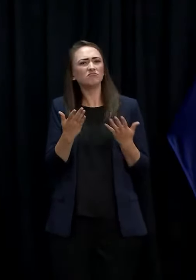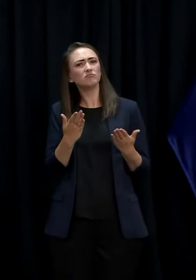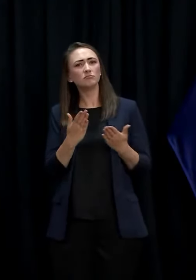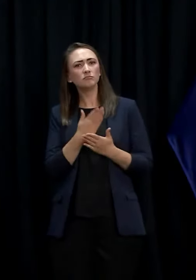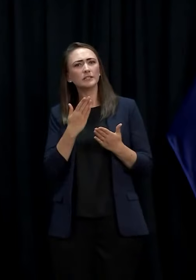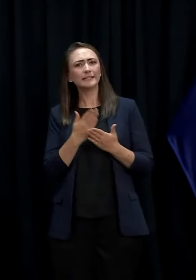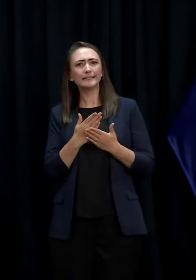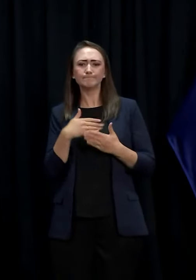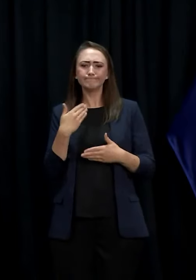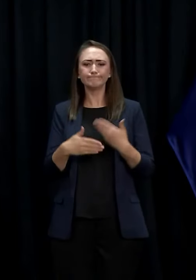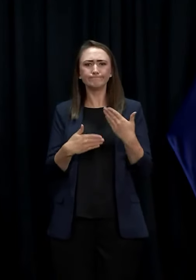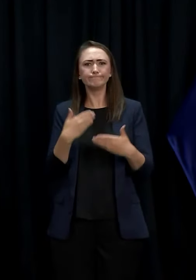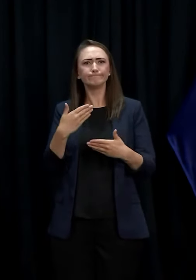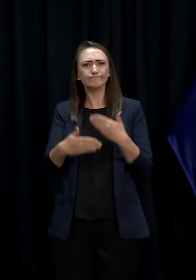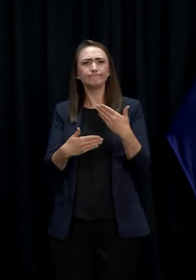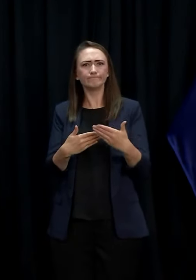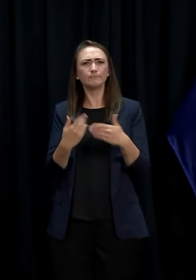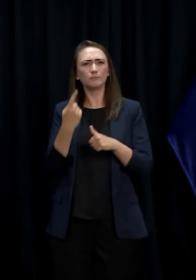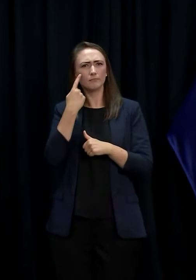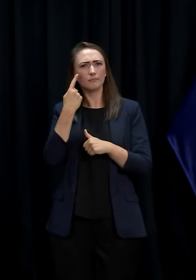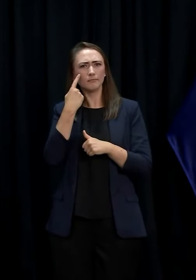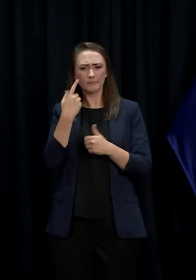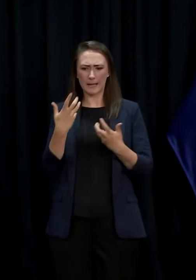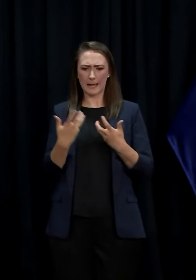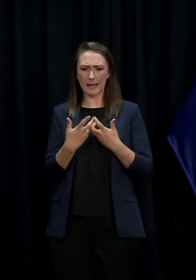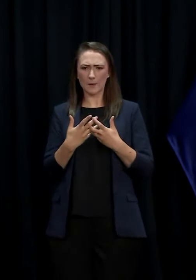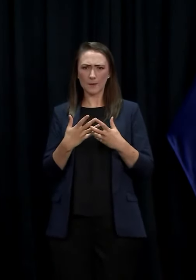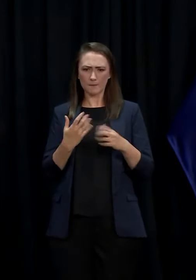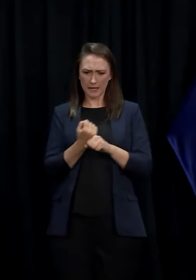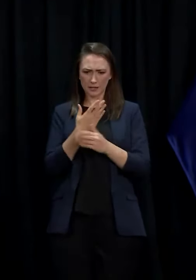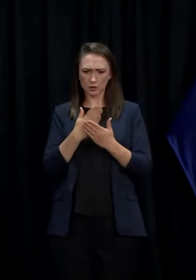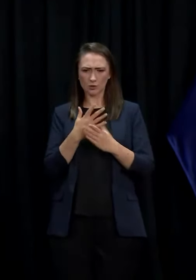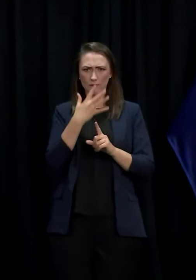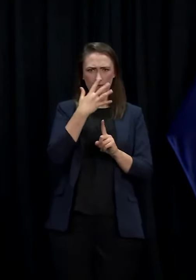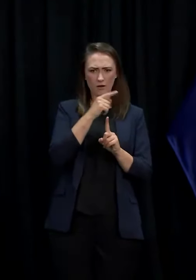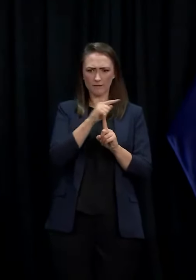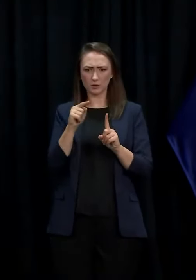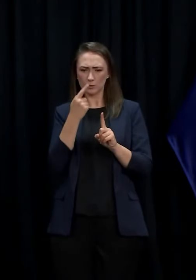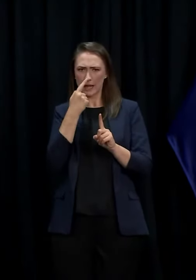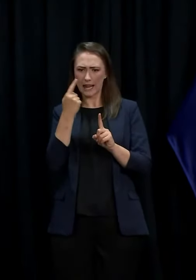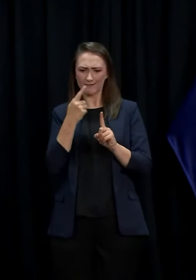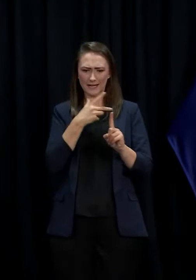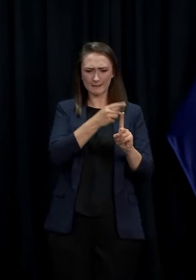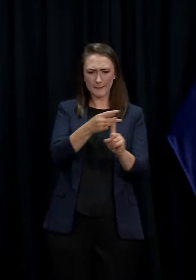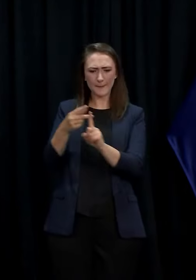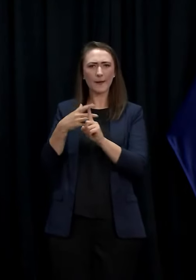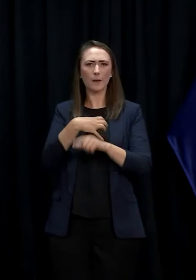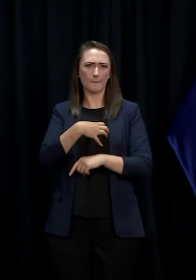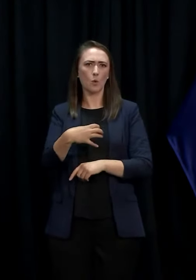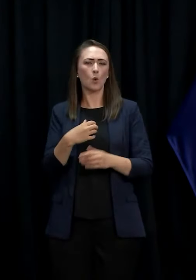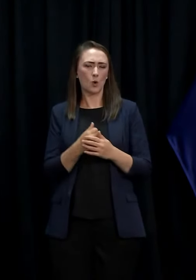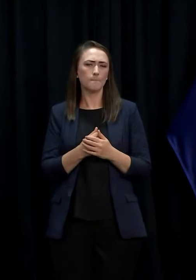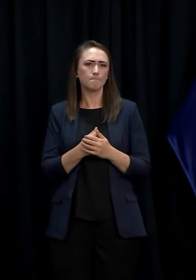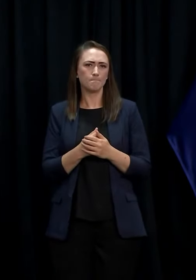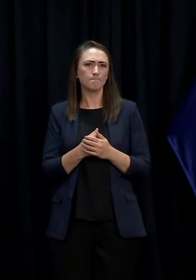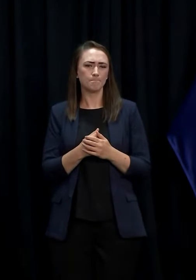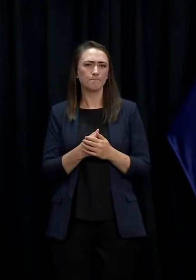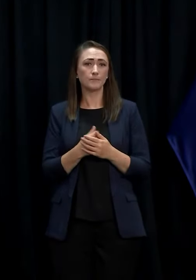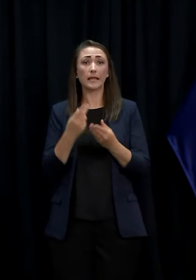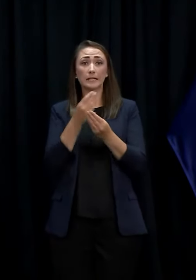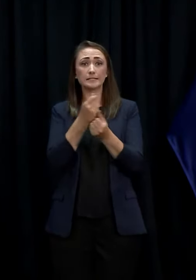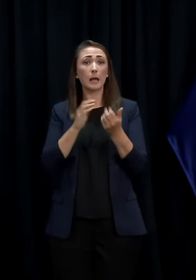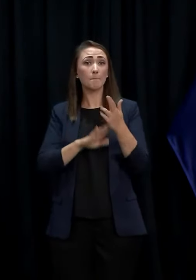if you like, to get those vaccination rates up for the younger children. And, you know, there are some parents who